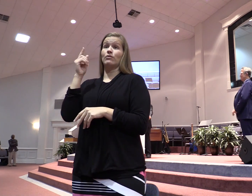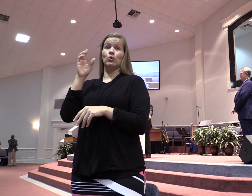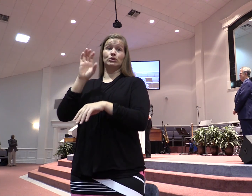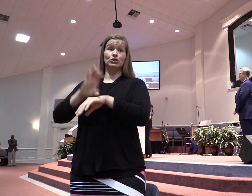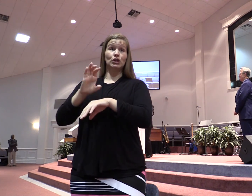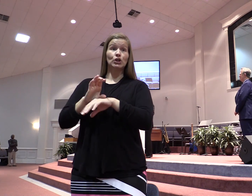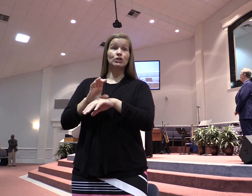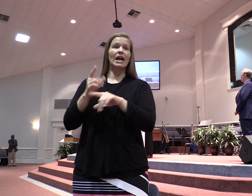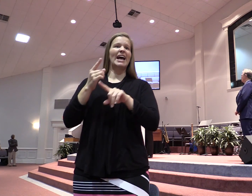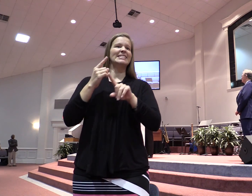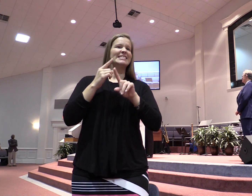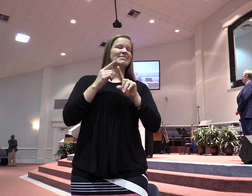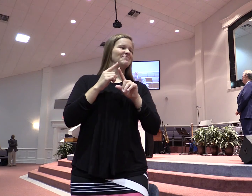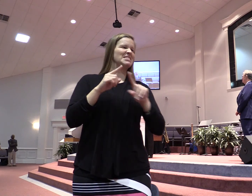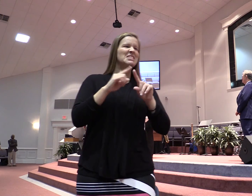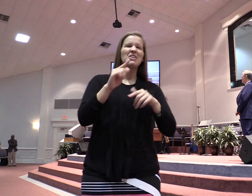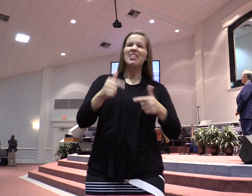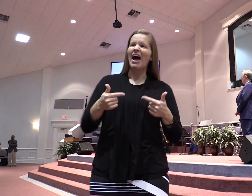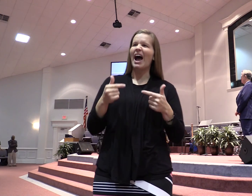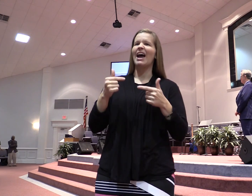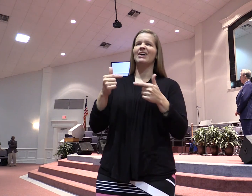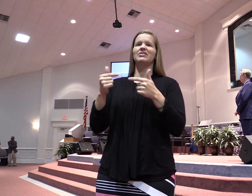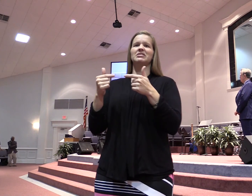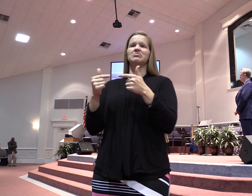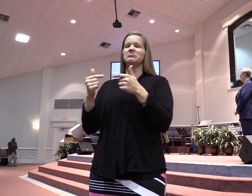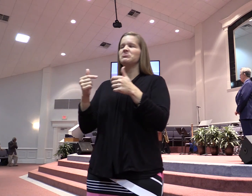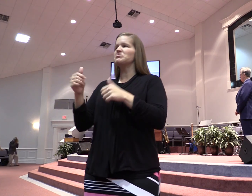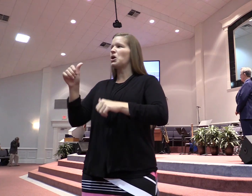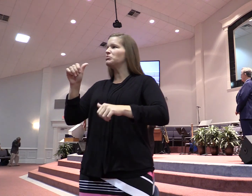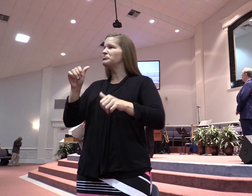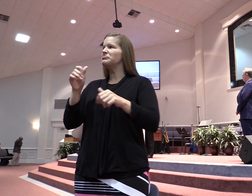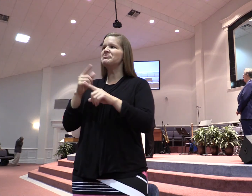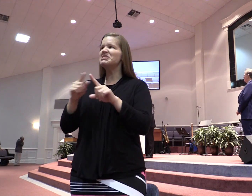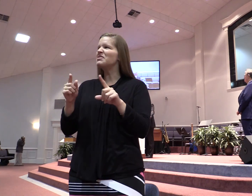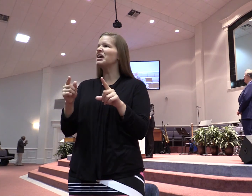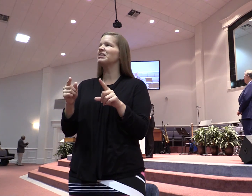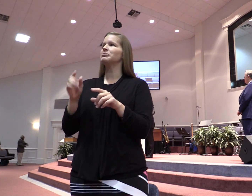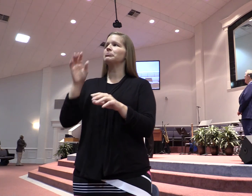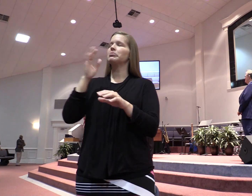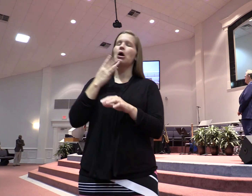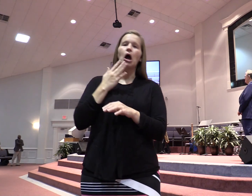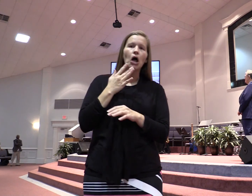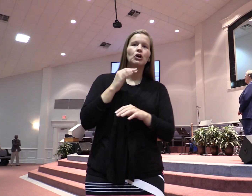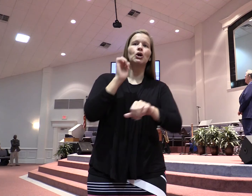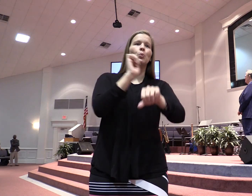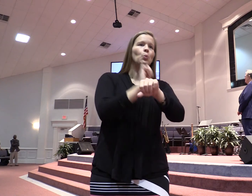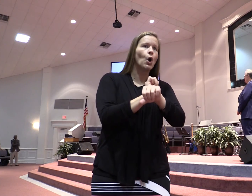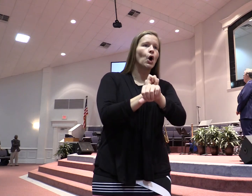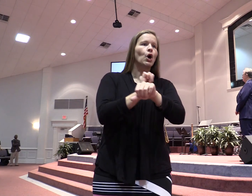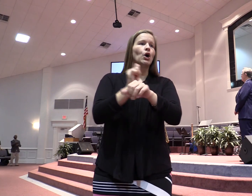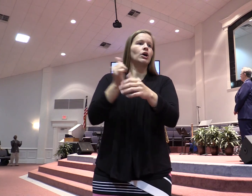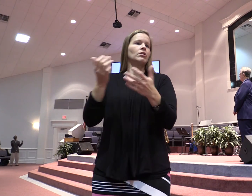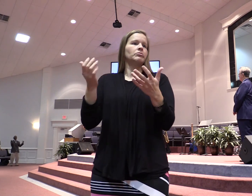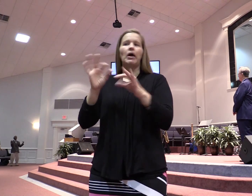They're from different backgrounds, different socioeconomic strata, different colors, different jobs, different